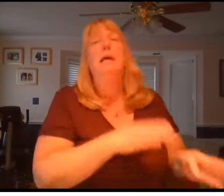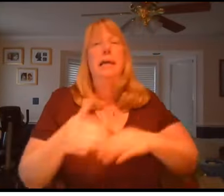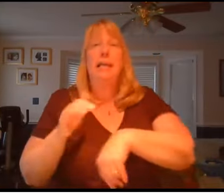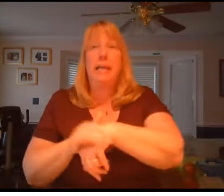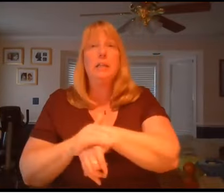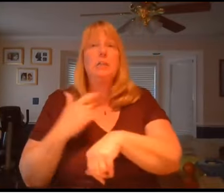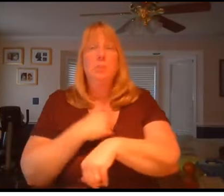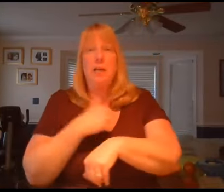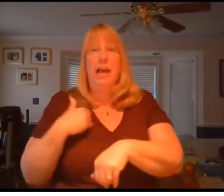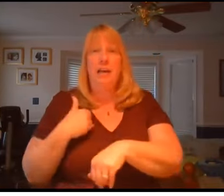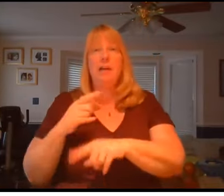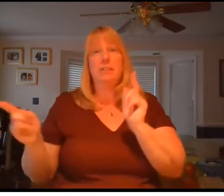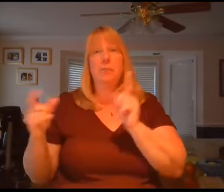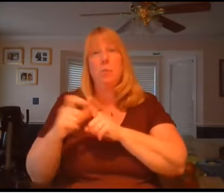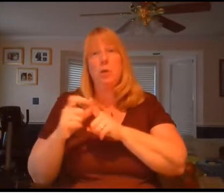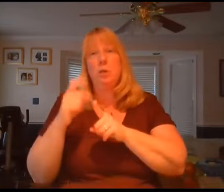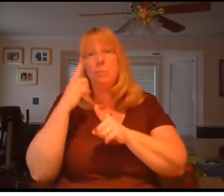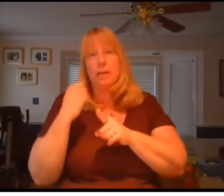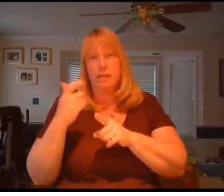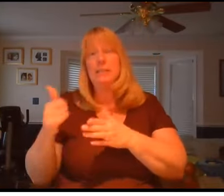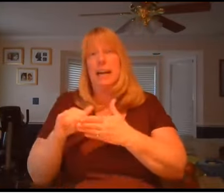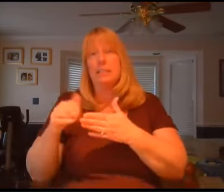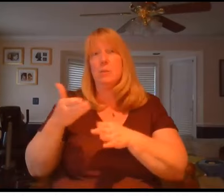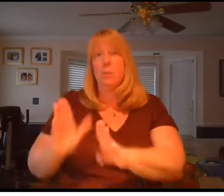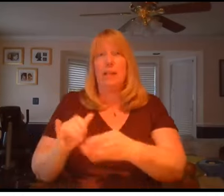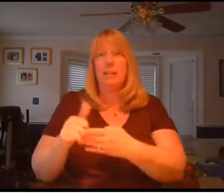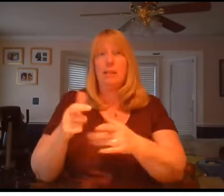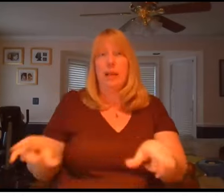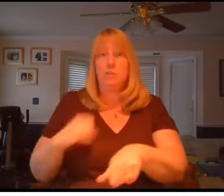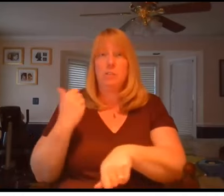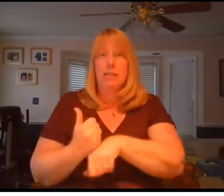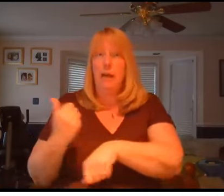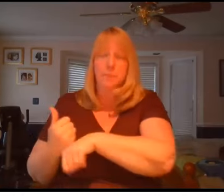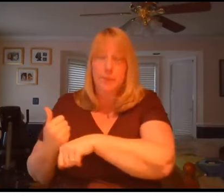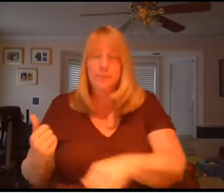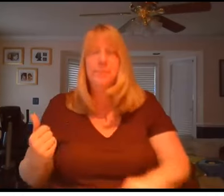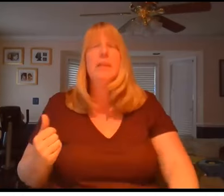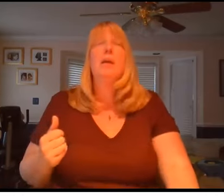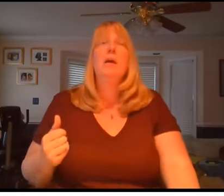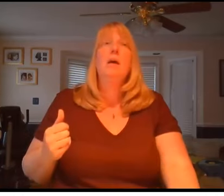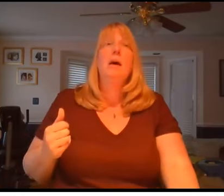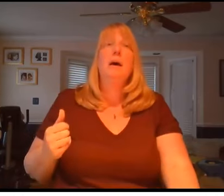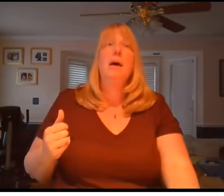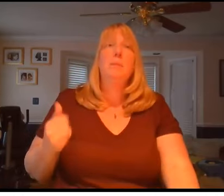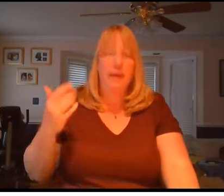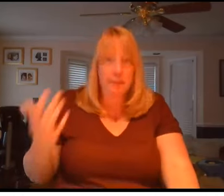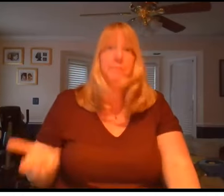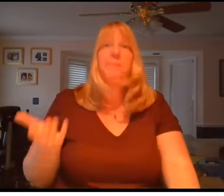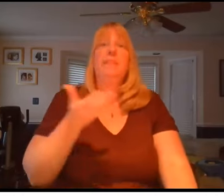is depending on how they signed it. For SEE, they just use a different word, just a way